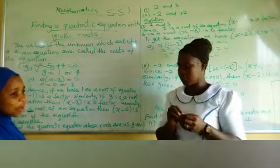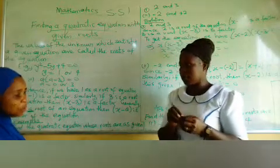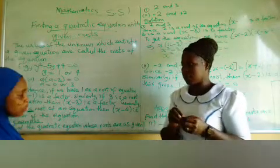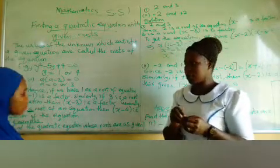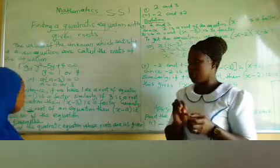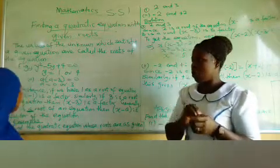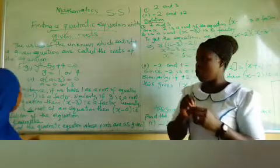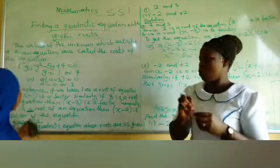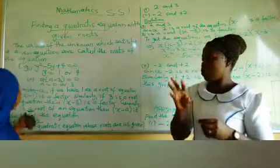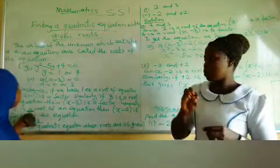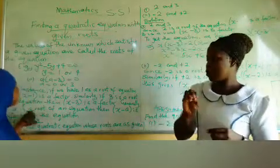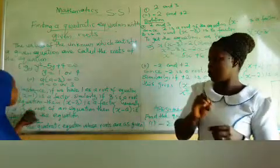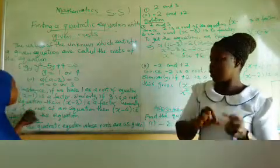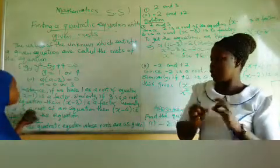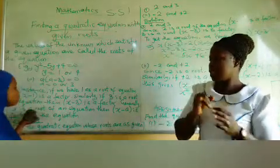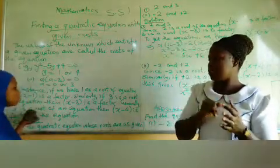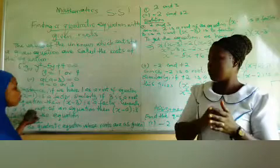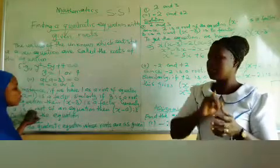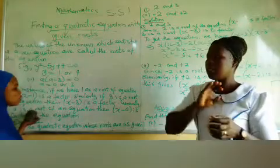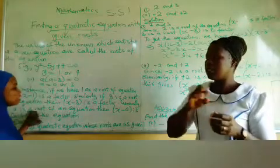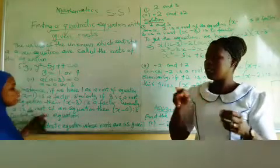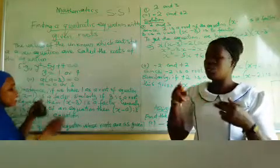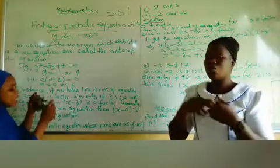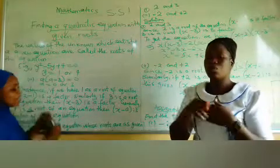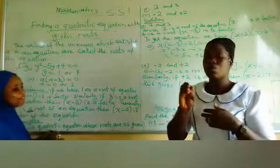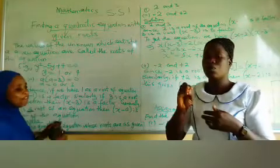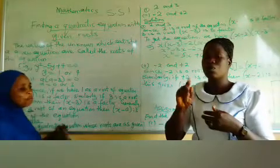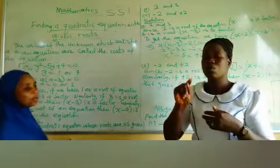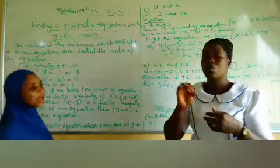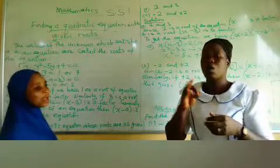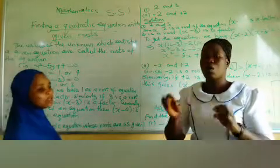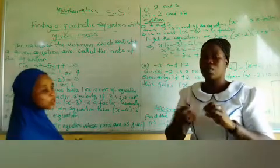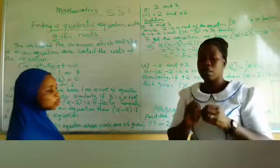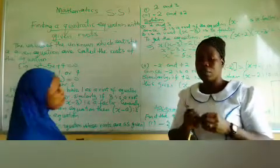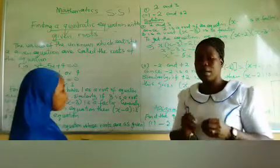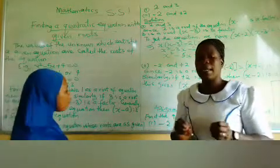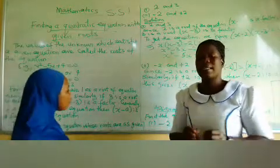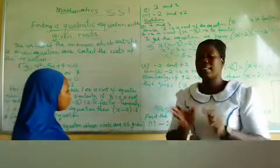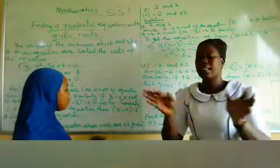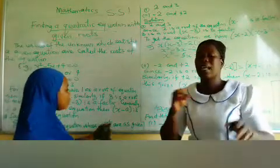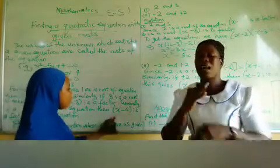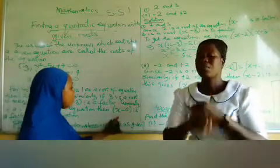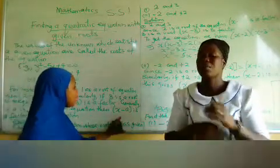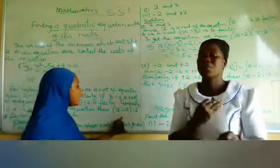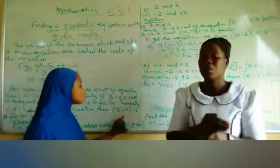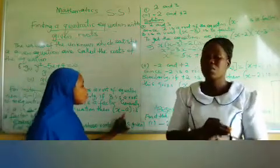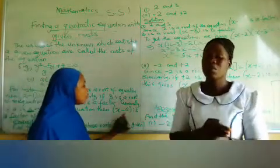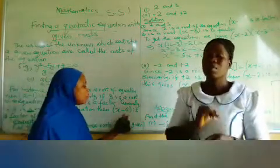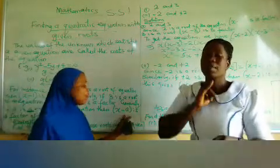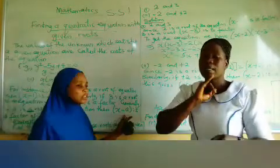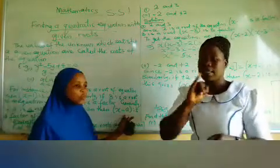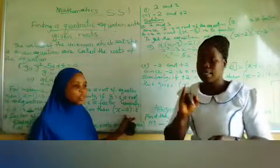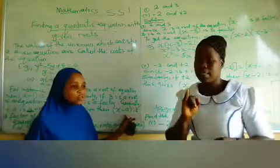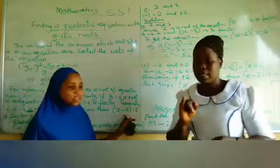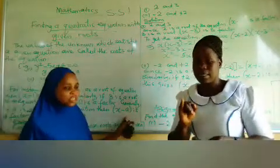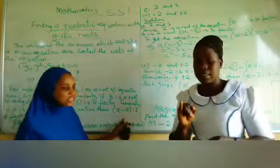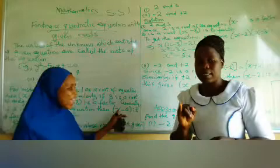0. If it is a root of equation, the general formula to form a factor of that equation is